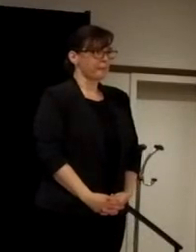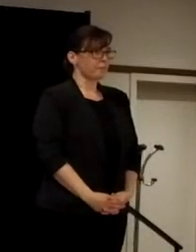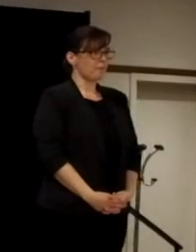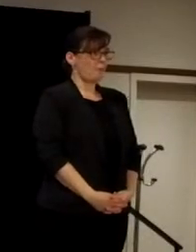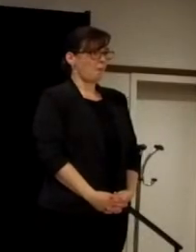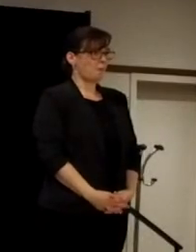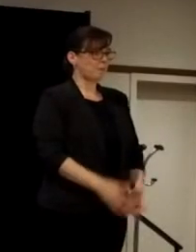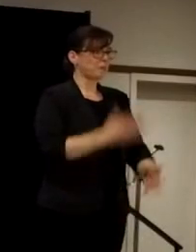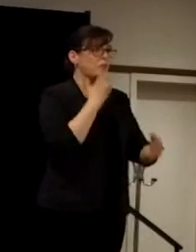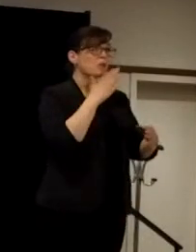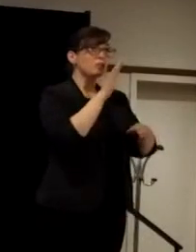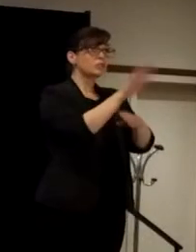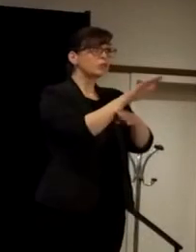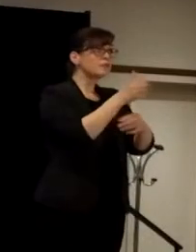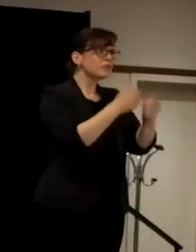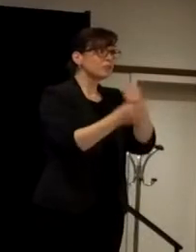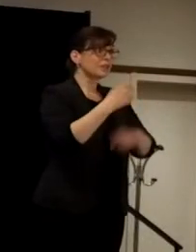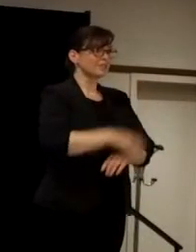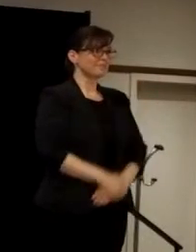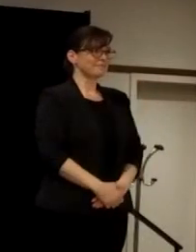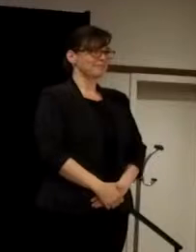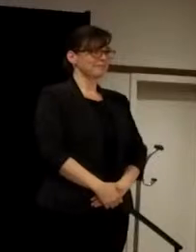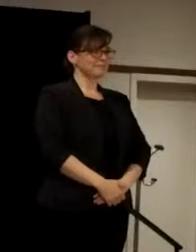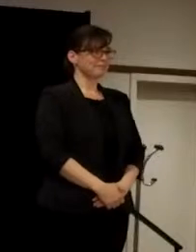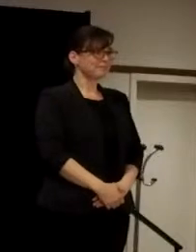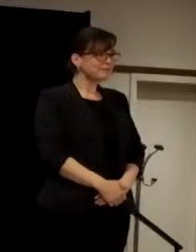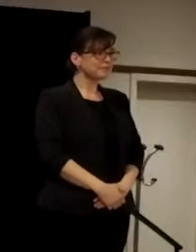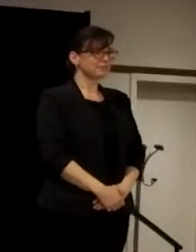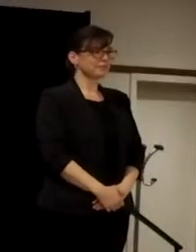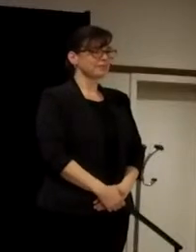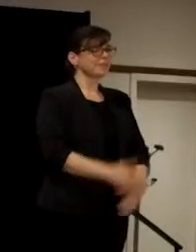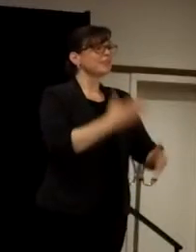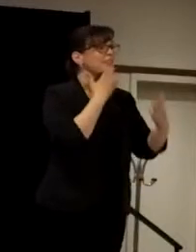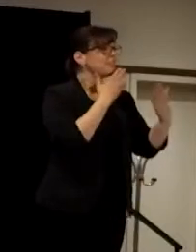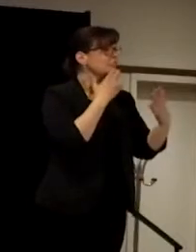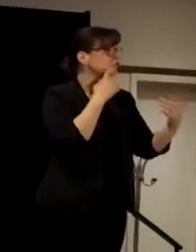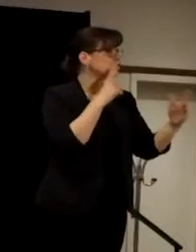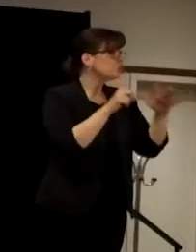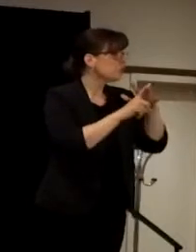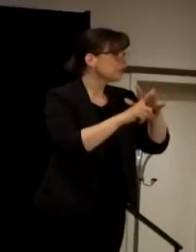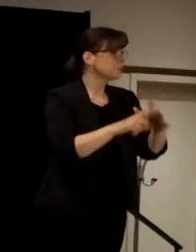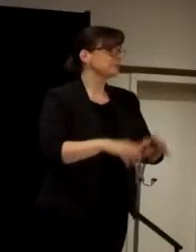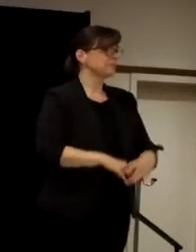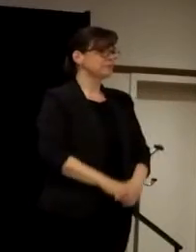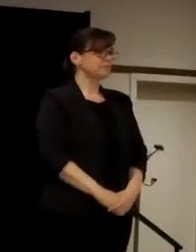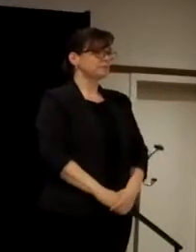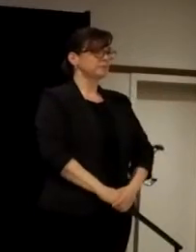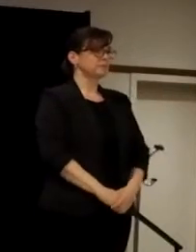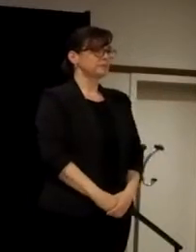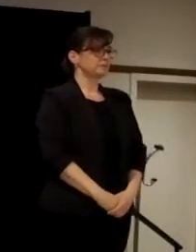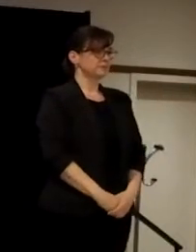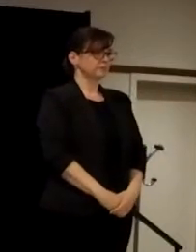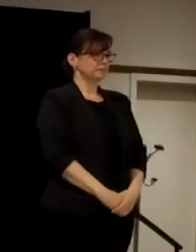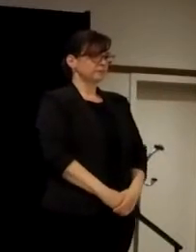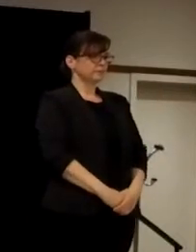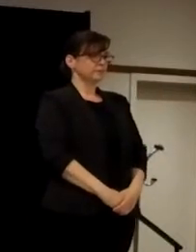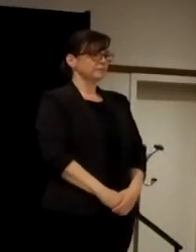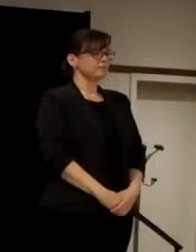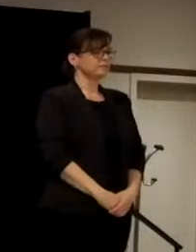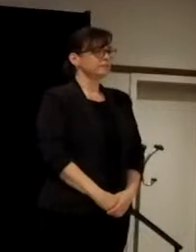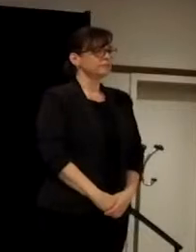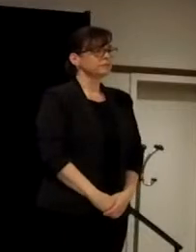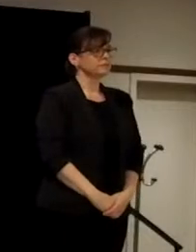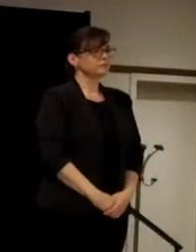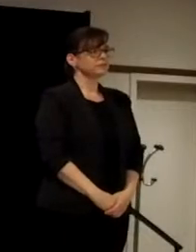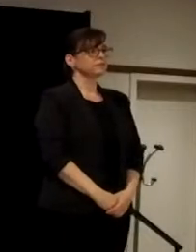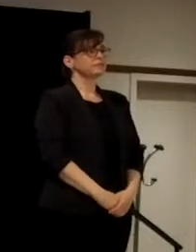Good afternoon, everybody. Thank you for being here. I'll go through COVID data and